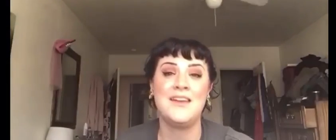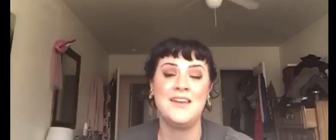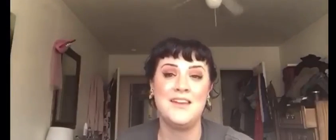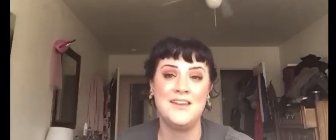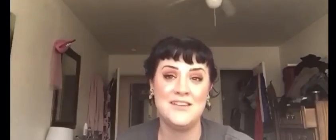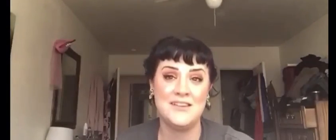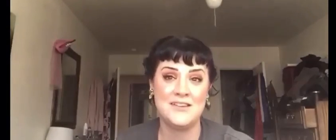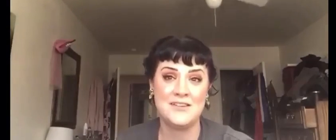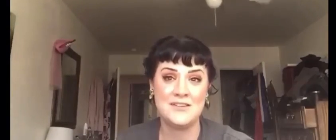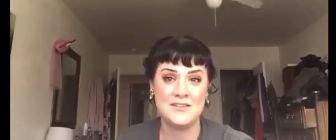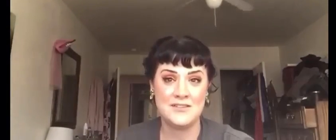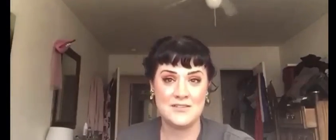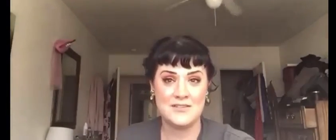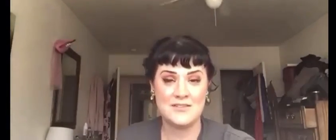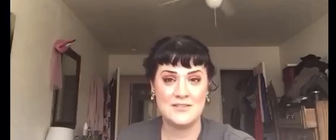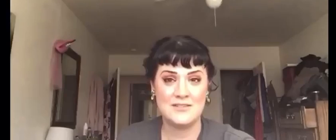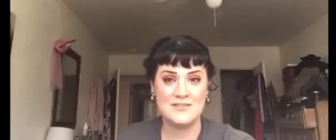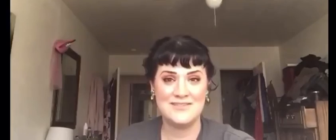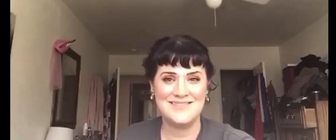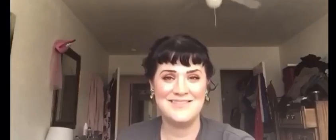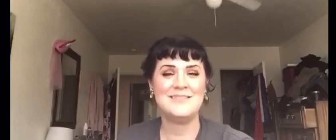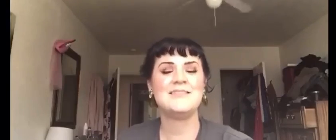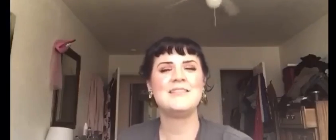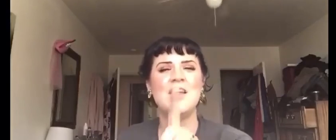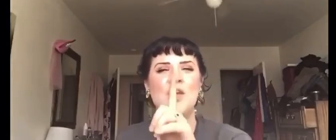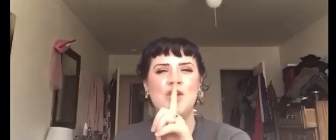walking. What are you doing in my room?